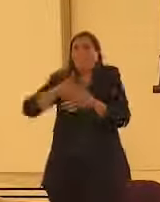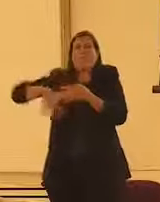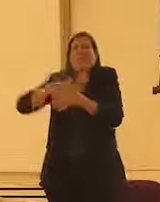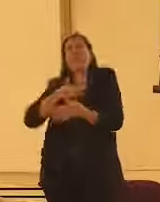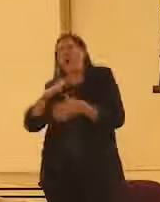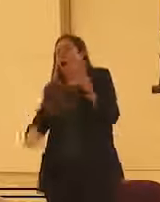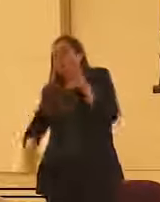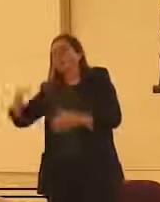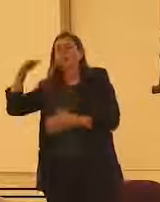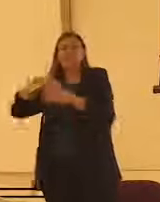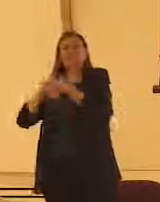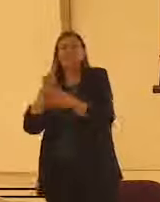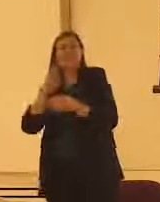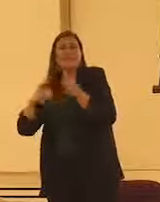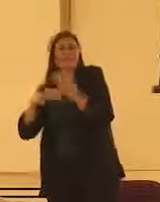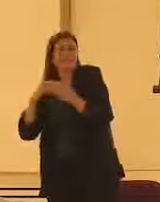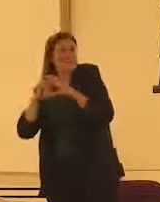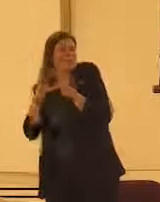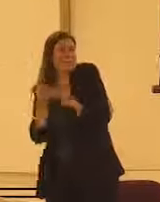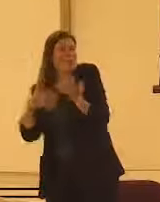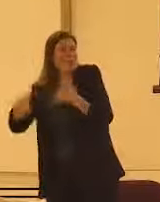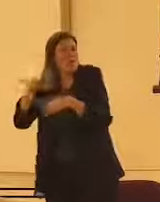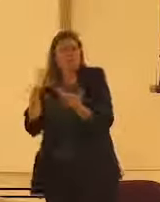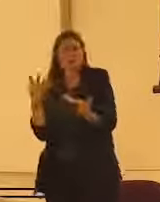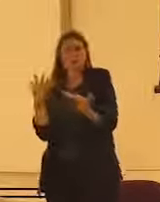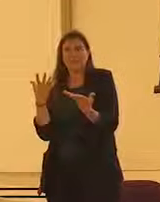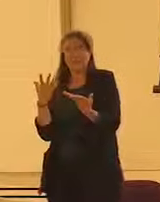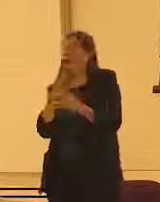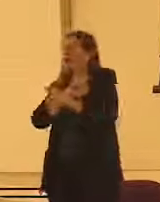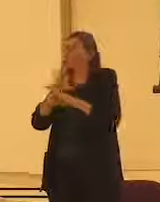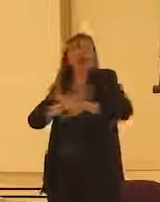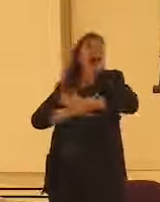bizarre as that may seem to me, and not everybody is a consultant psychiatrist.